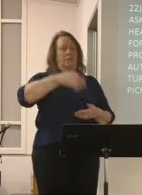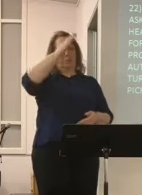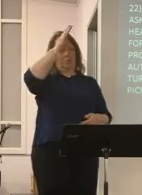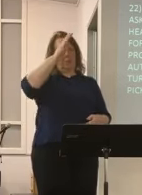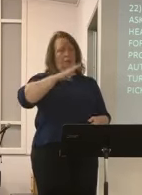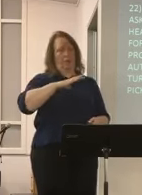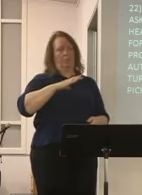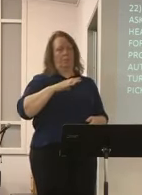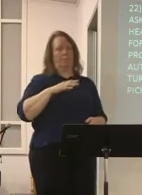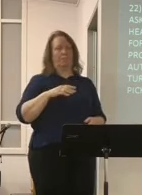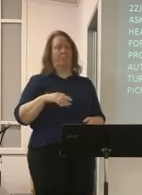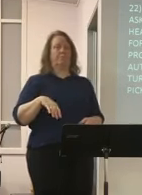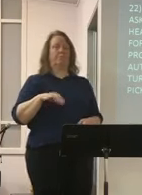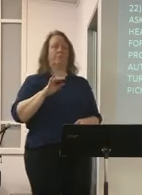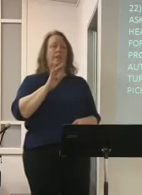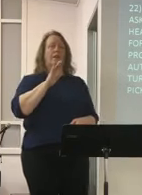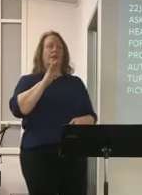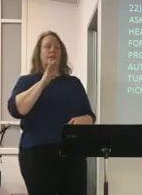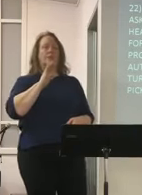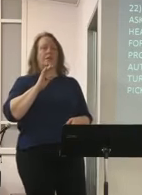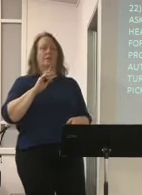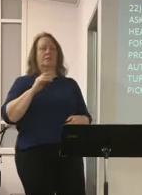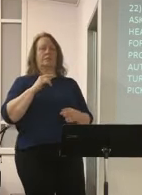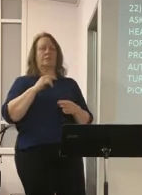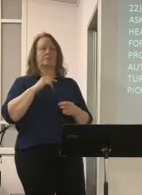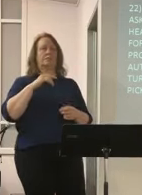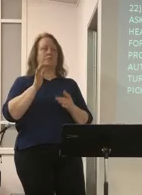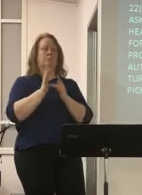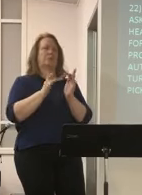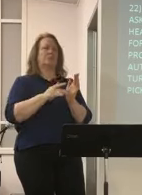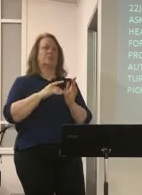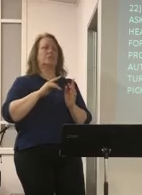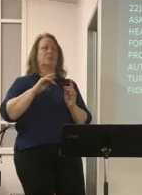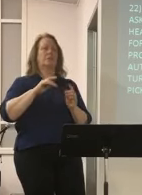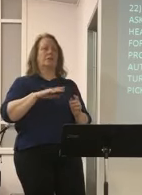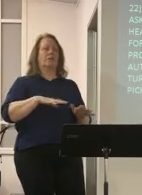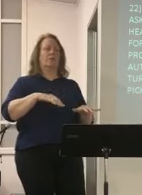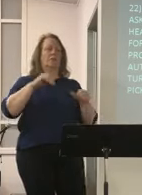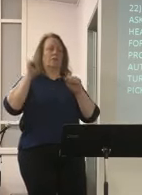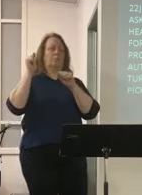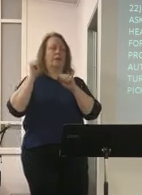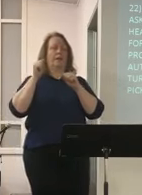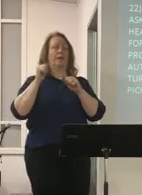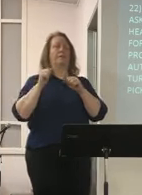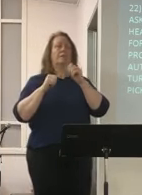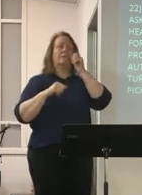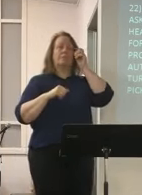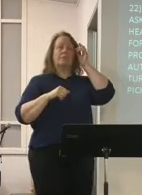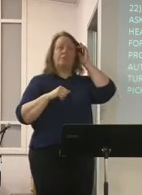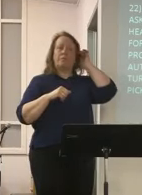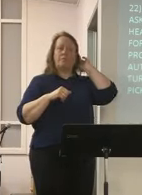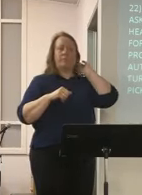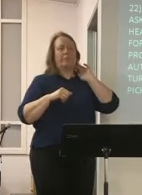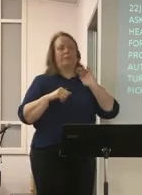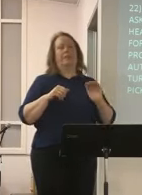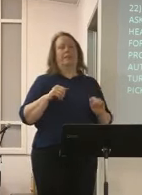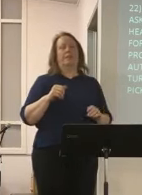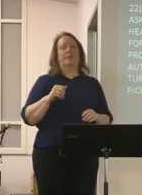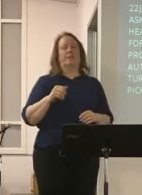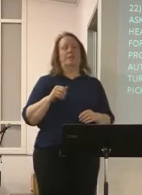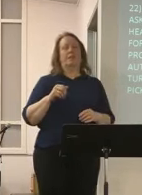is, I'm going back, and Daniel referred to the Son of Man as the Messiah, and I'm the Son of Man. And